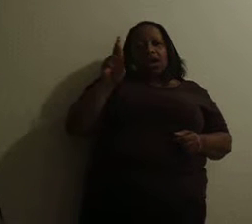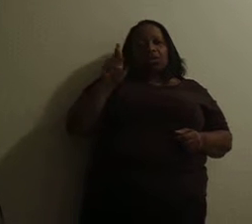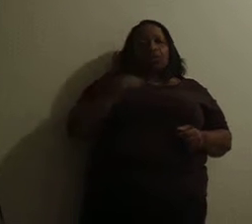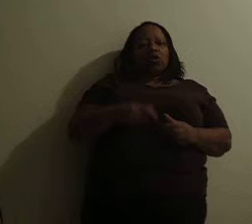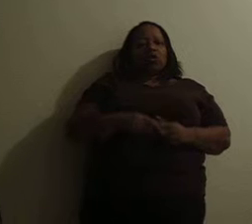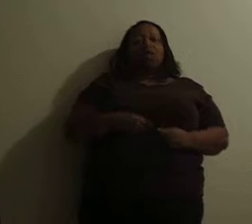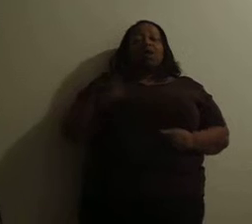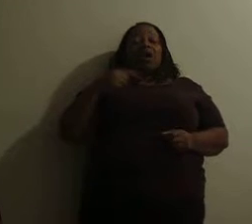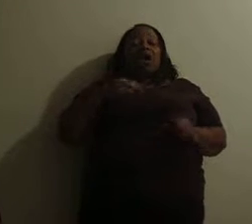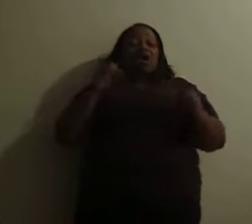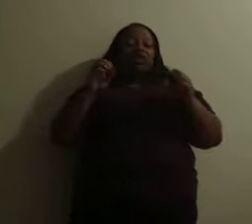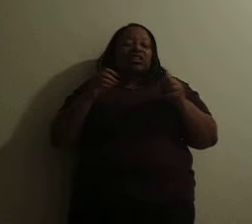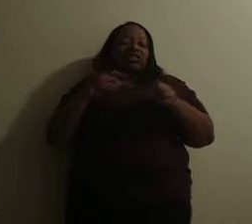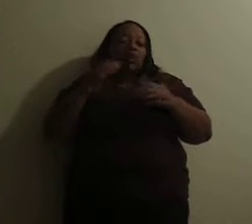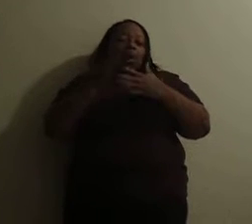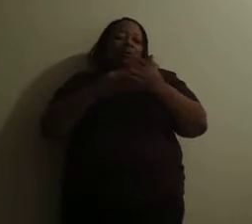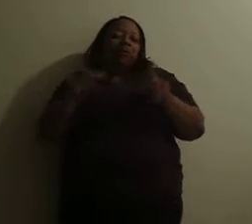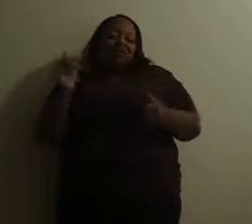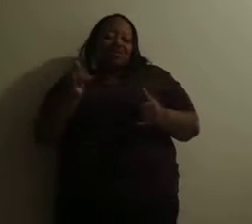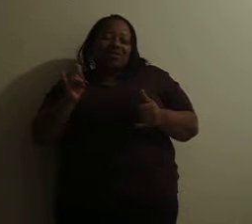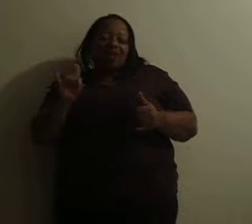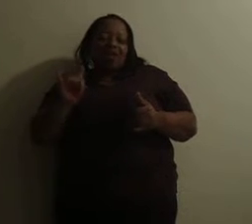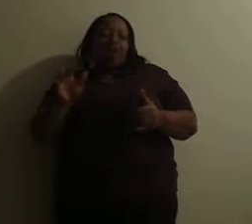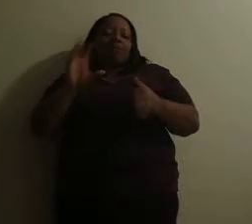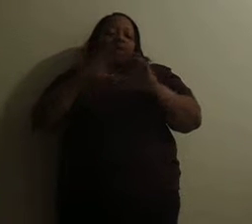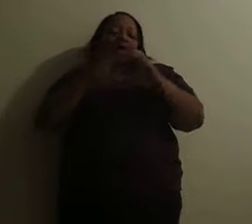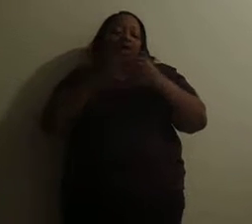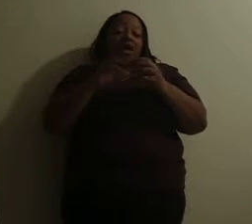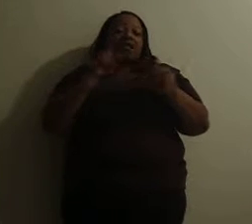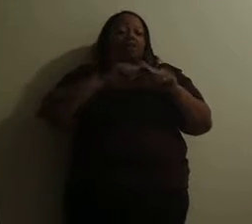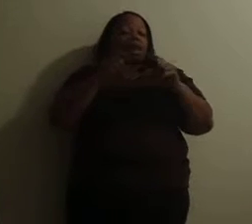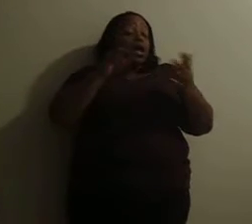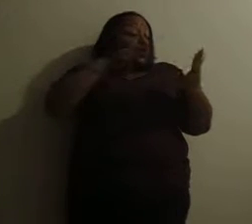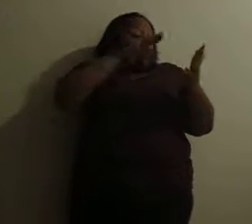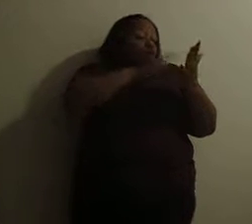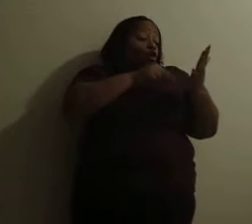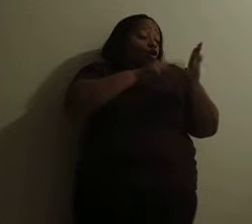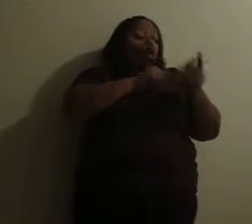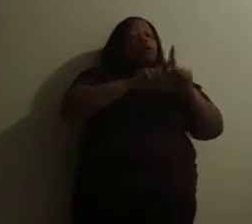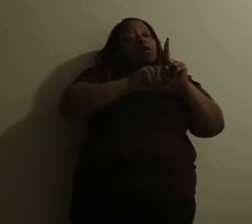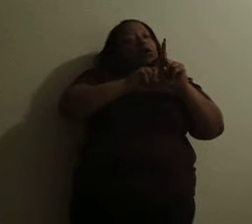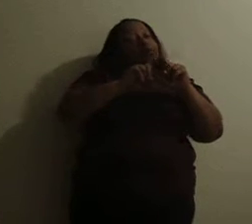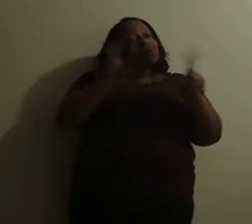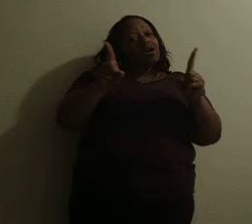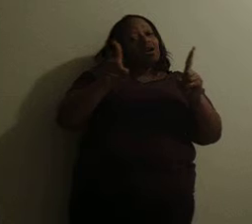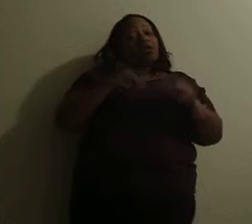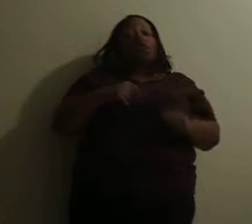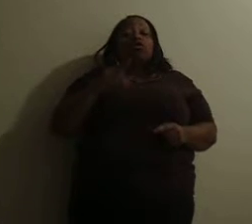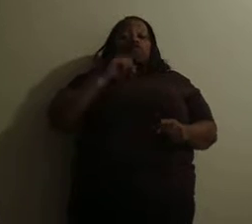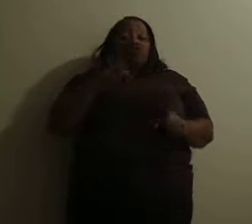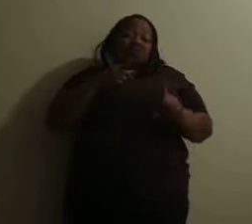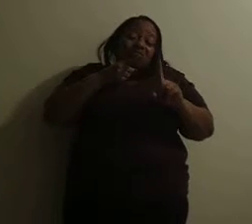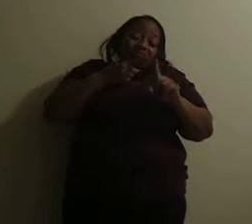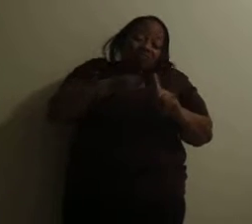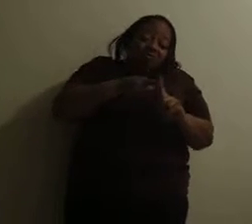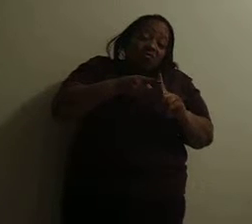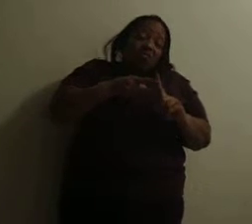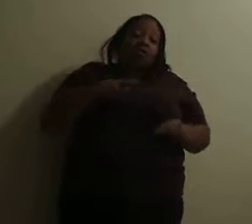similar class, reading class, but the needs are very different. So again, the goal is to integrate reading, writing, and research projects